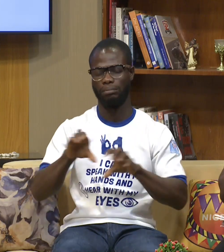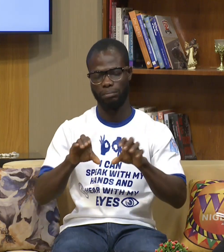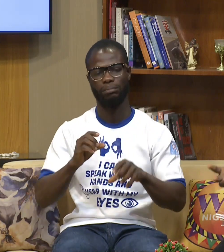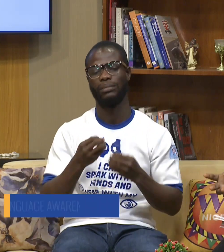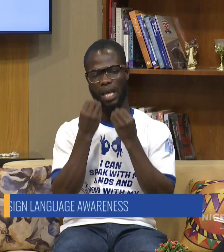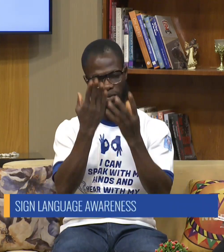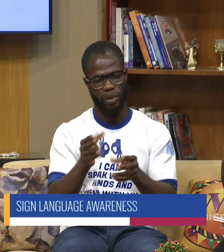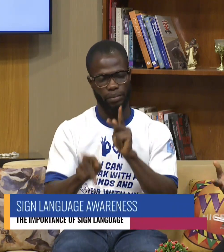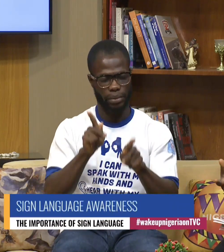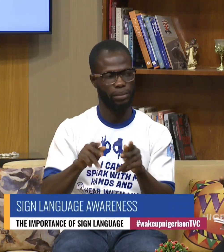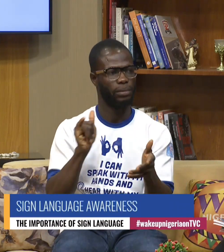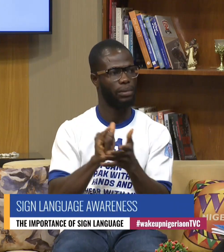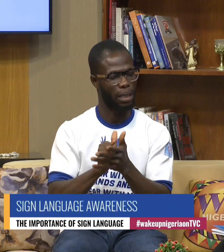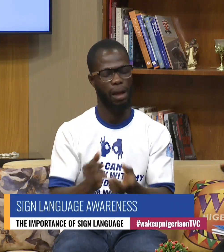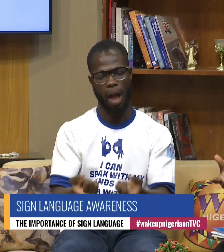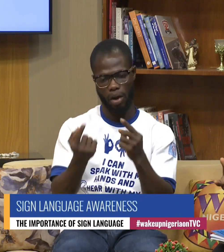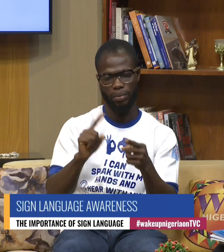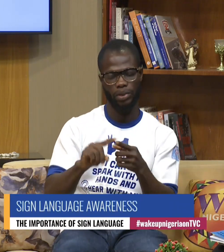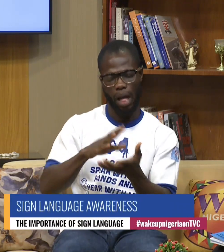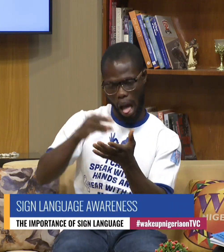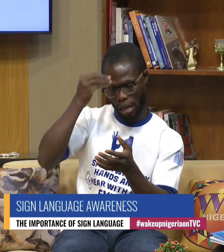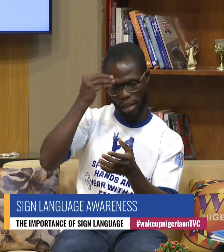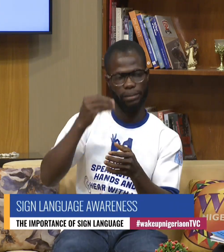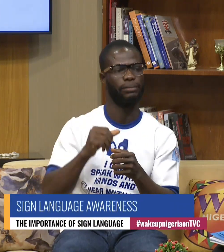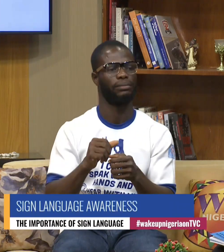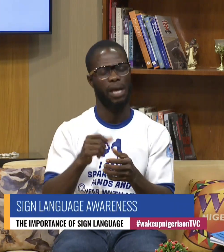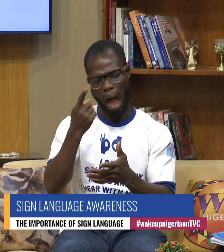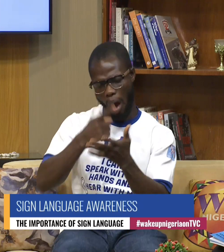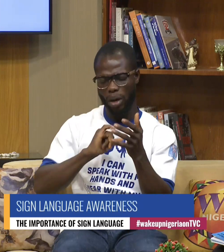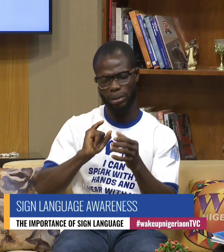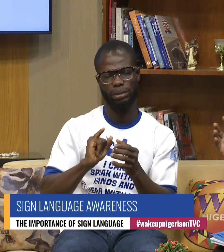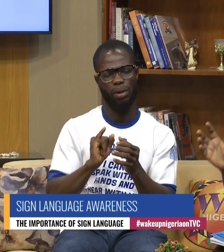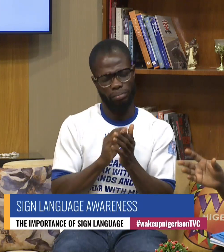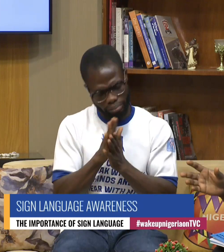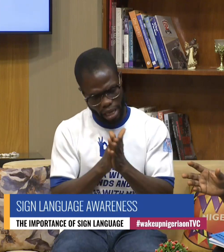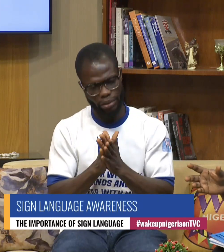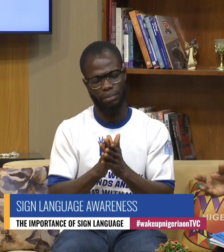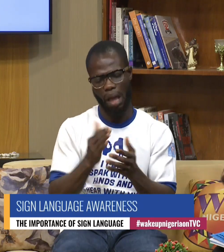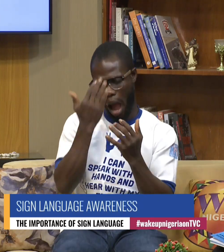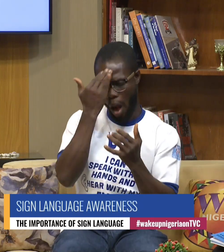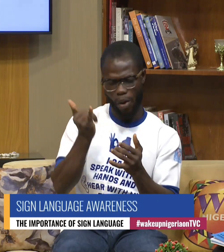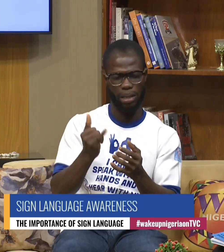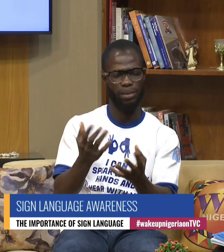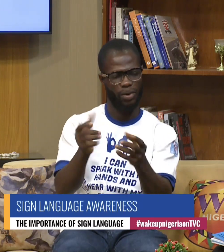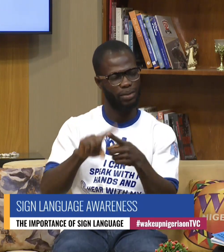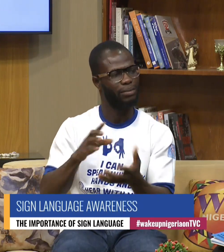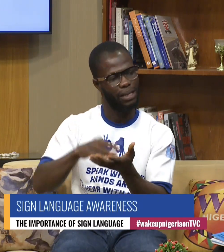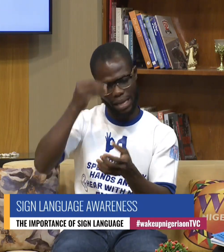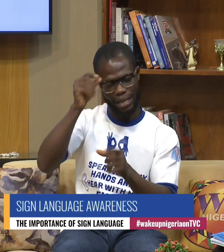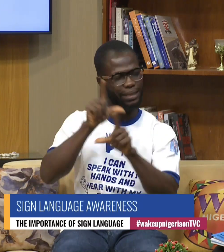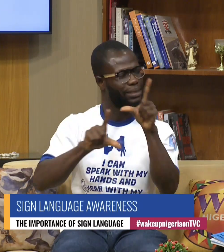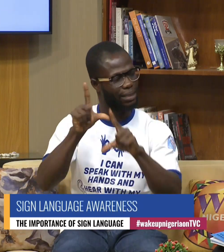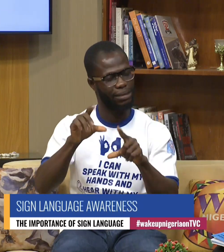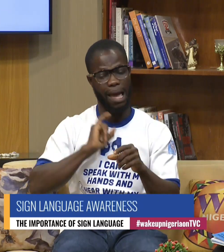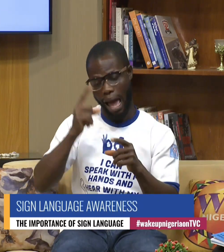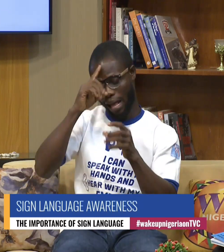because we teach from time to time the sign language. What is your passion? Why do you want to learn sign language? I decided to learn sign language